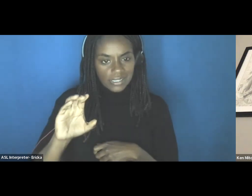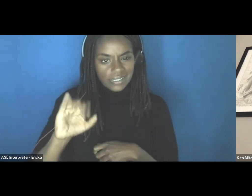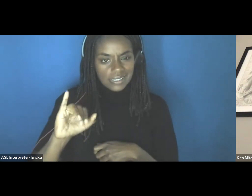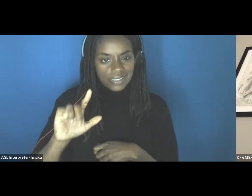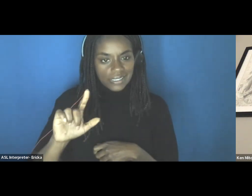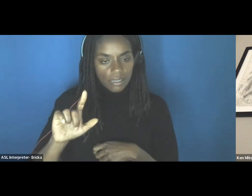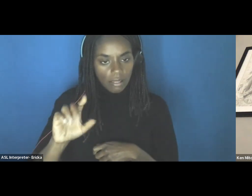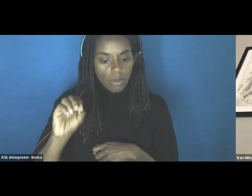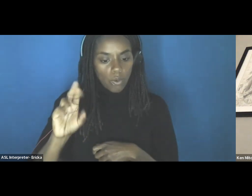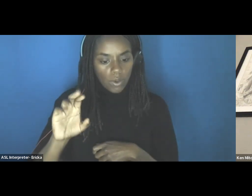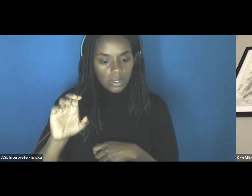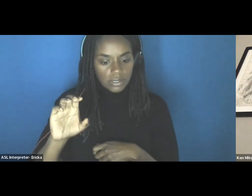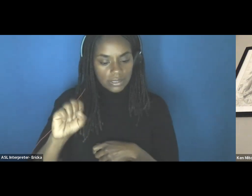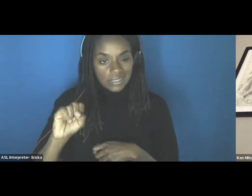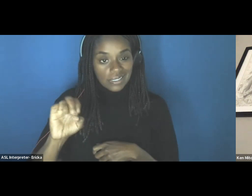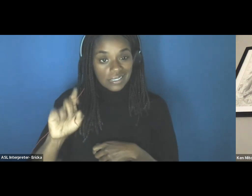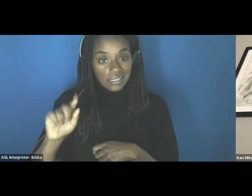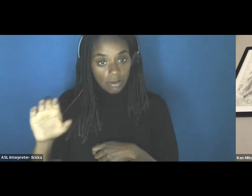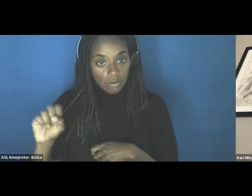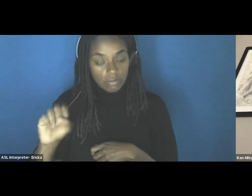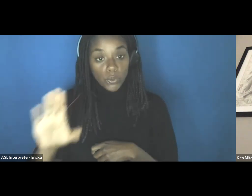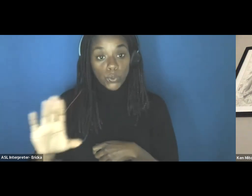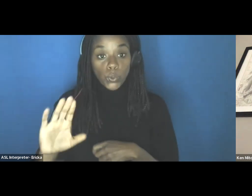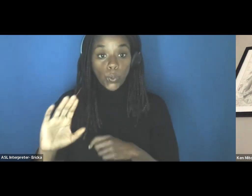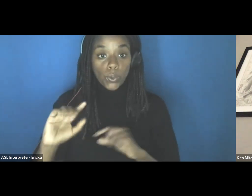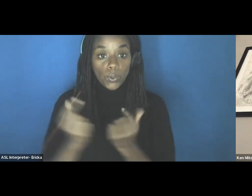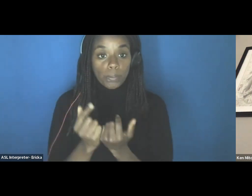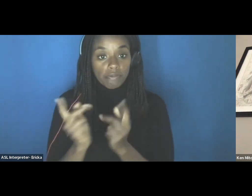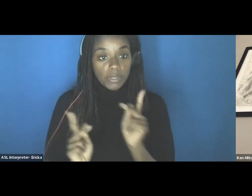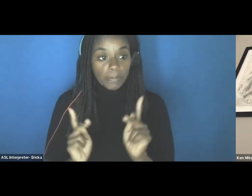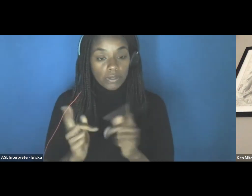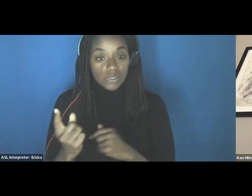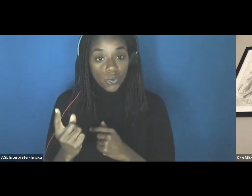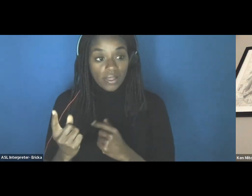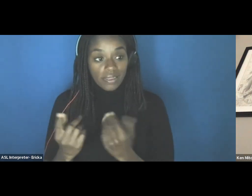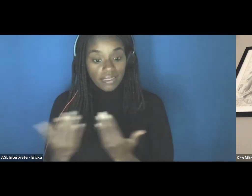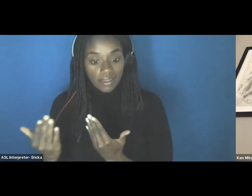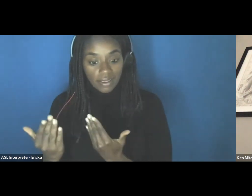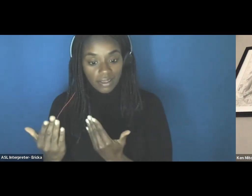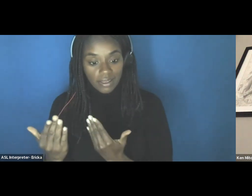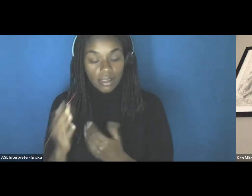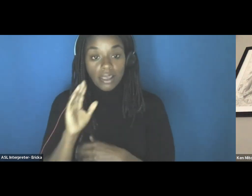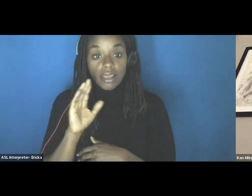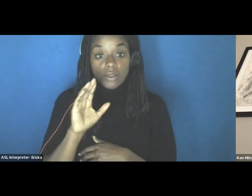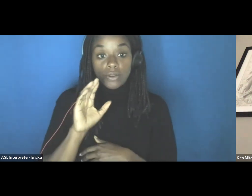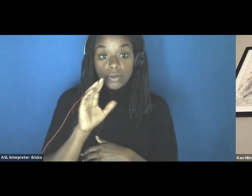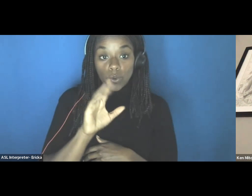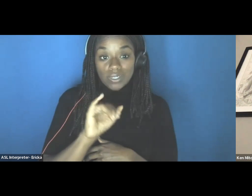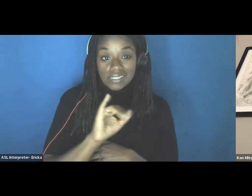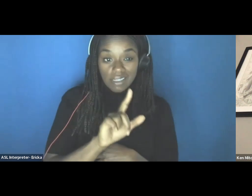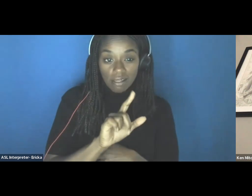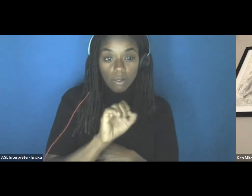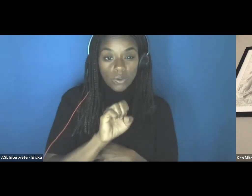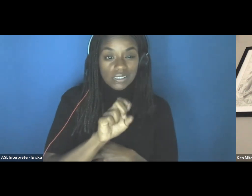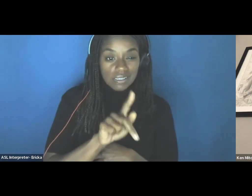of the people that you serve is one thing and your sill or silk population is something